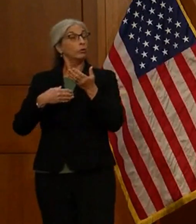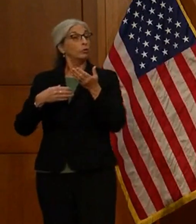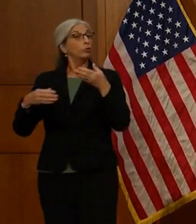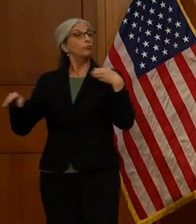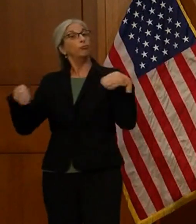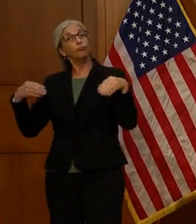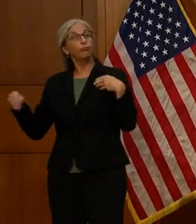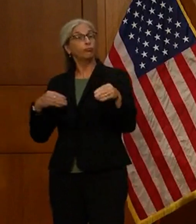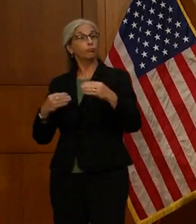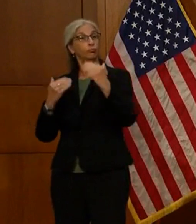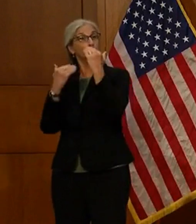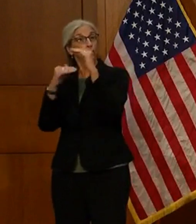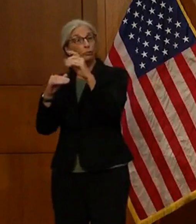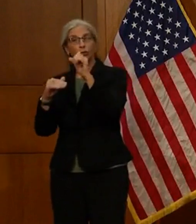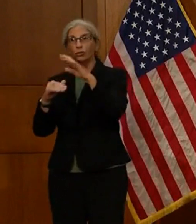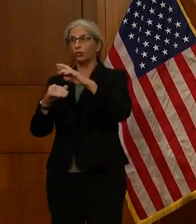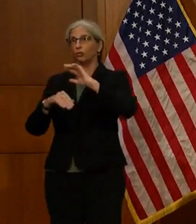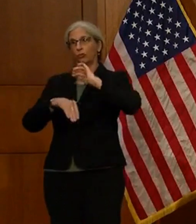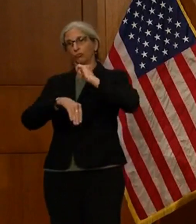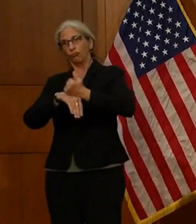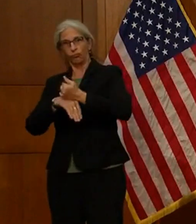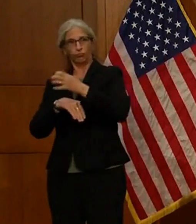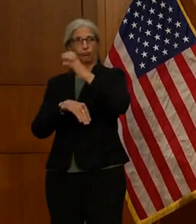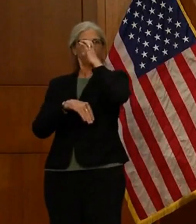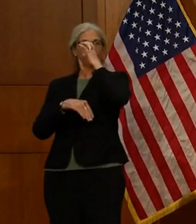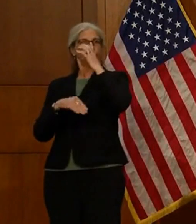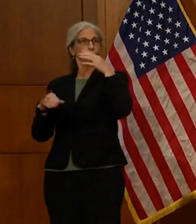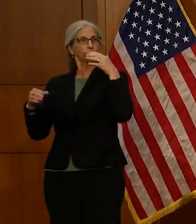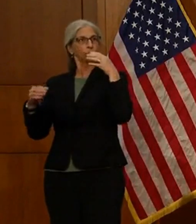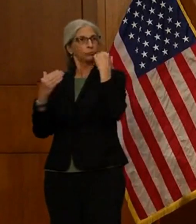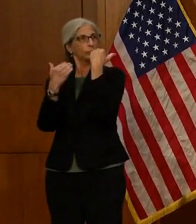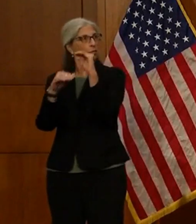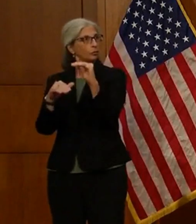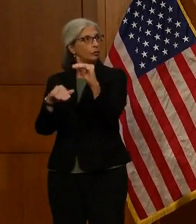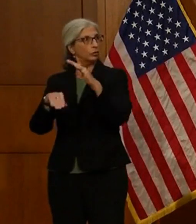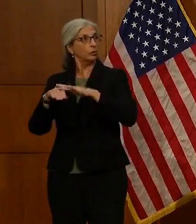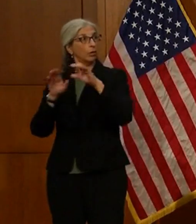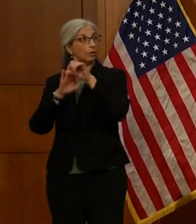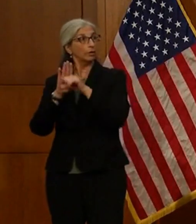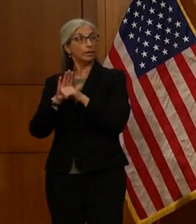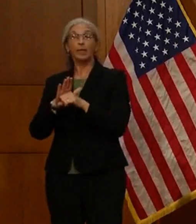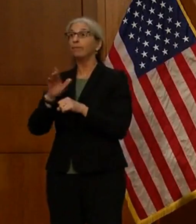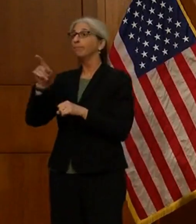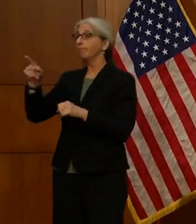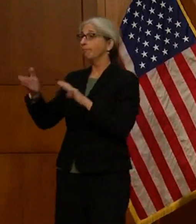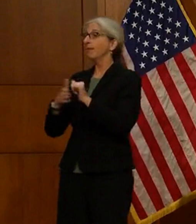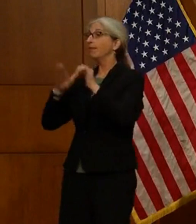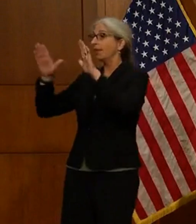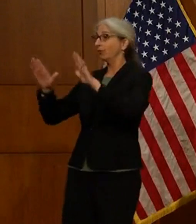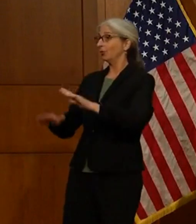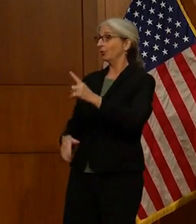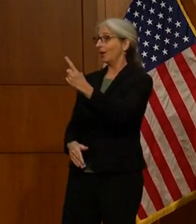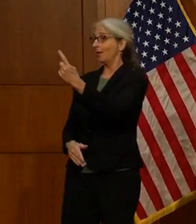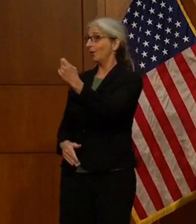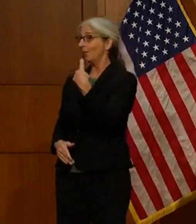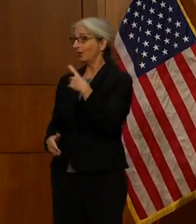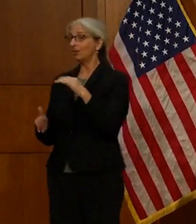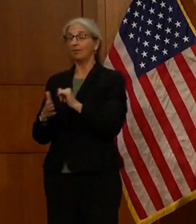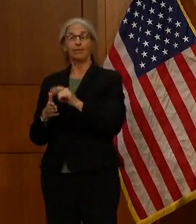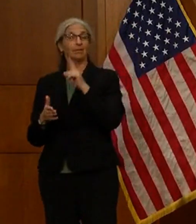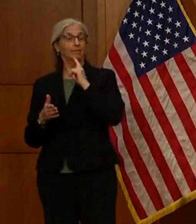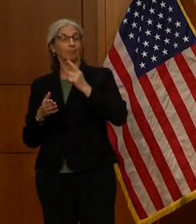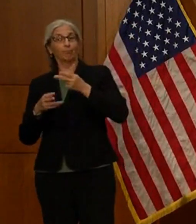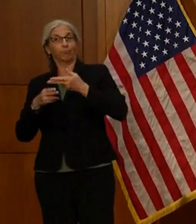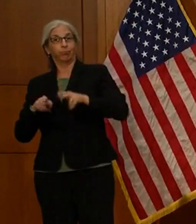imposing restrictions and things like that on the rest of the state. Sure, that's a great question, and I'll give you a much briefer answer. This is not about